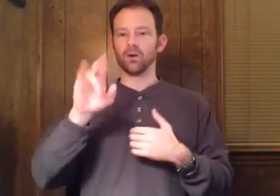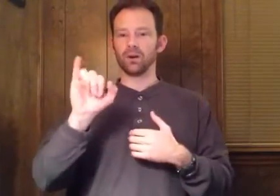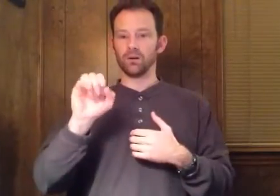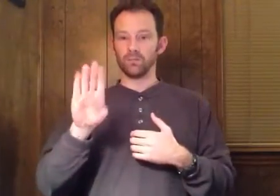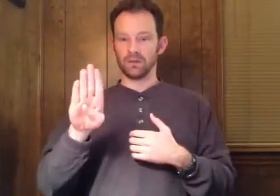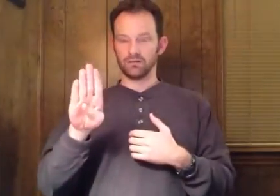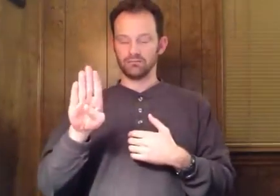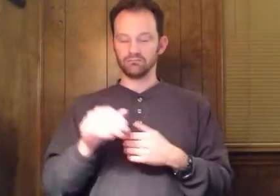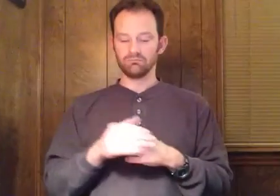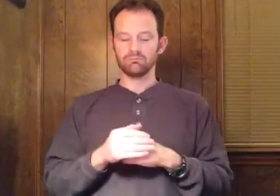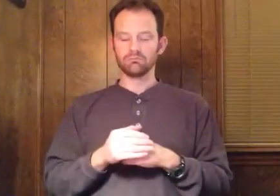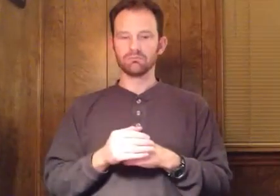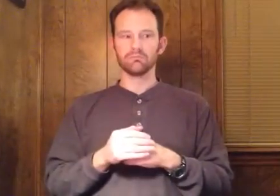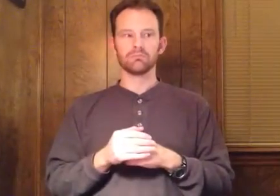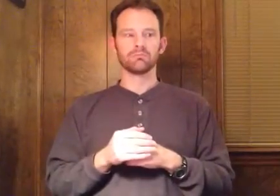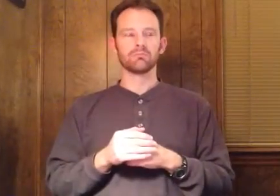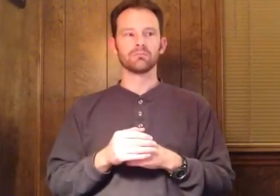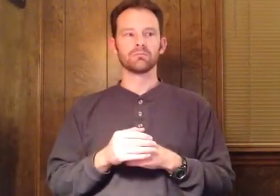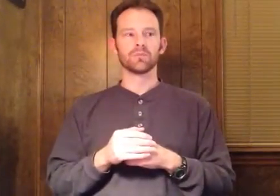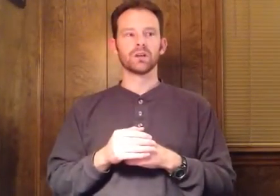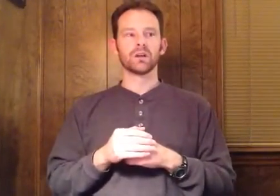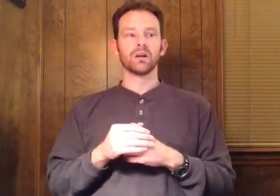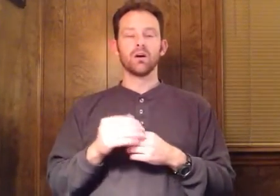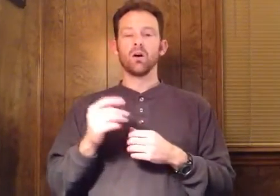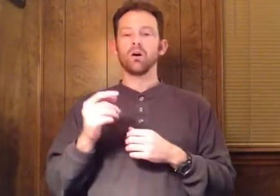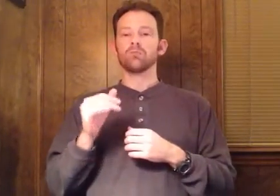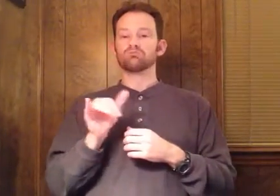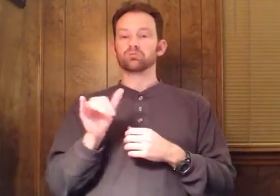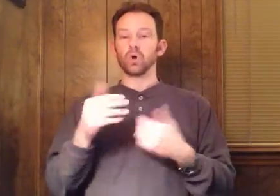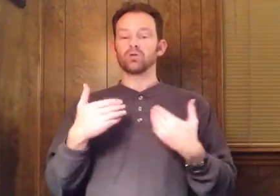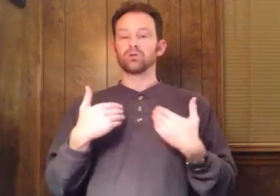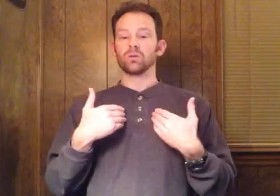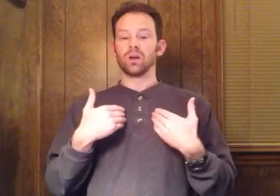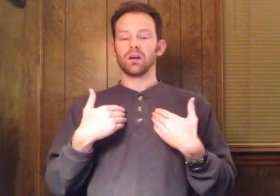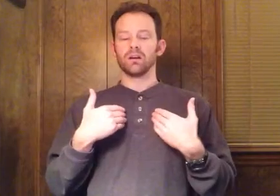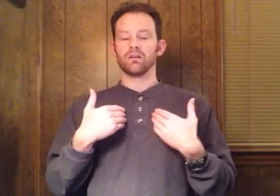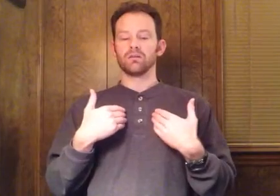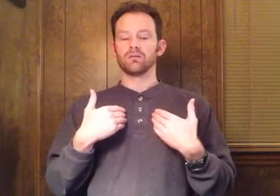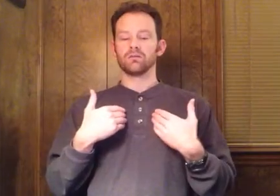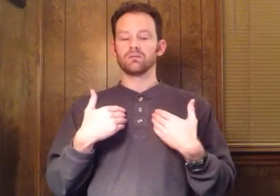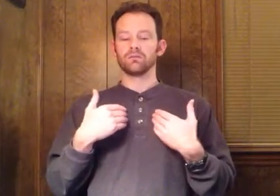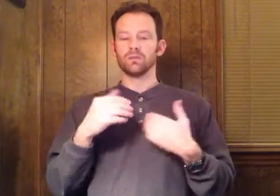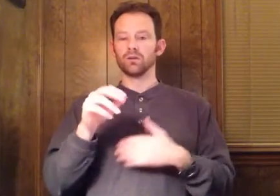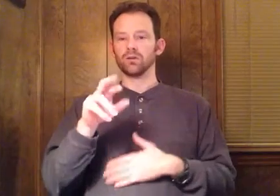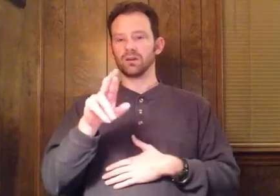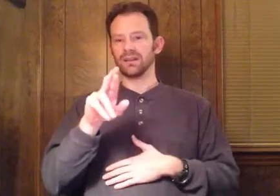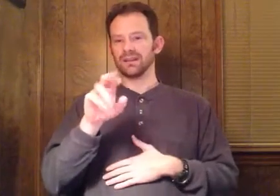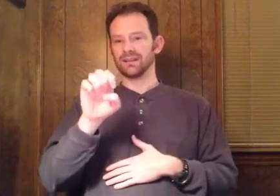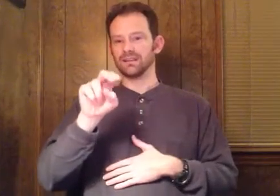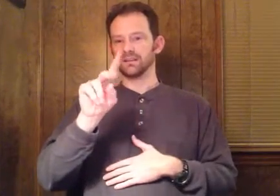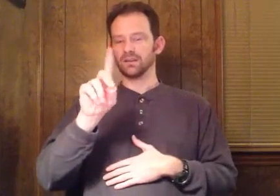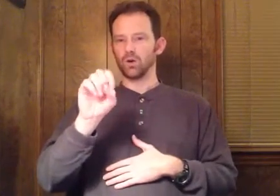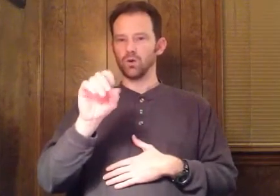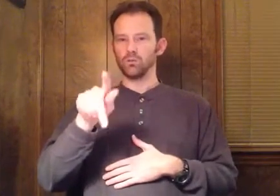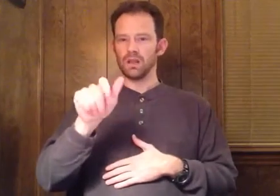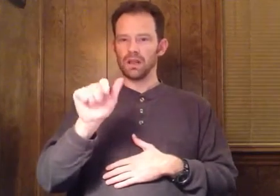cells also contain an internal membrane system known as the endoplasmic reticulum. The endoplasmic reticulum is the site where lipid components of the